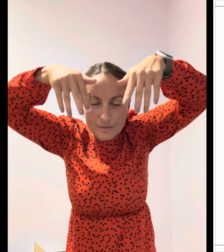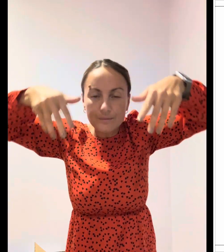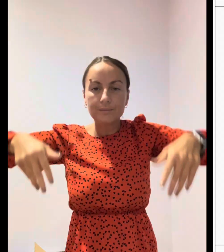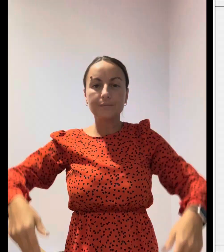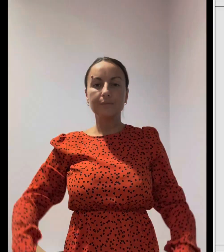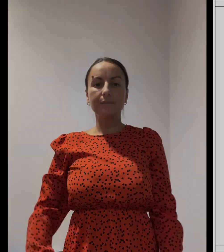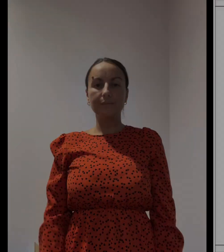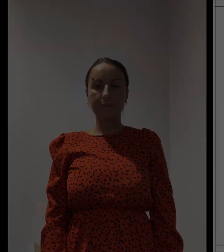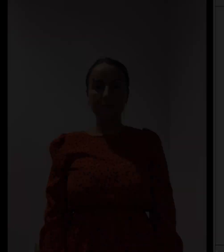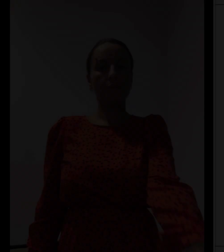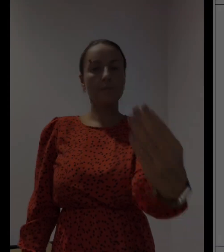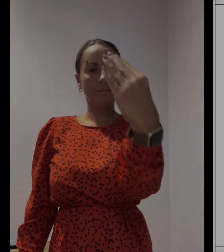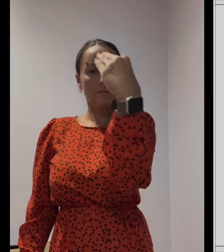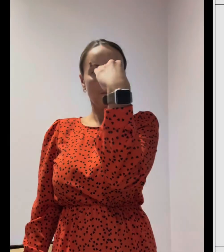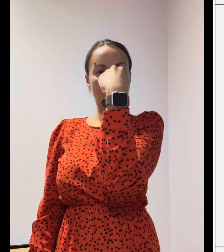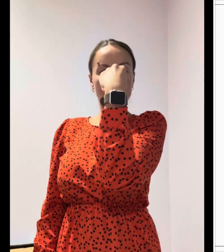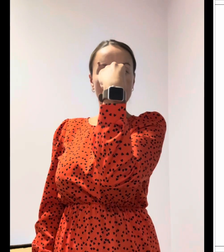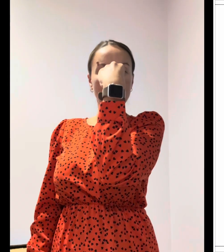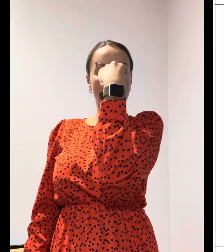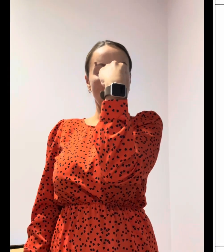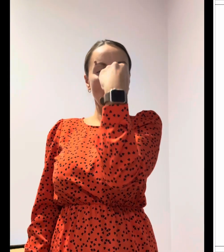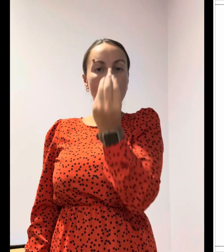ghost.